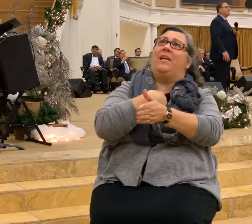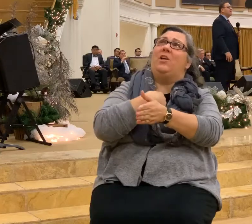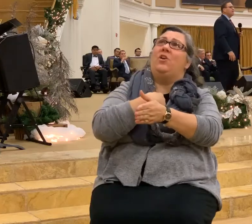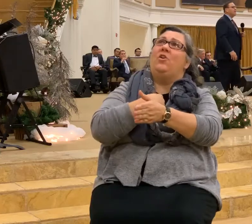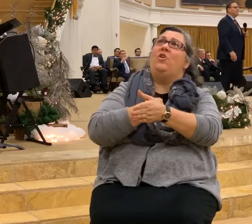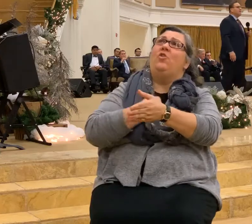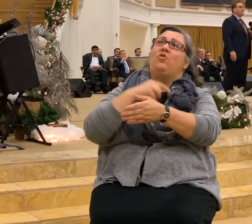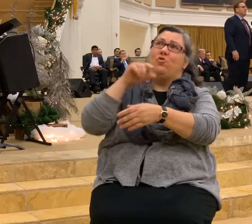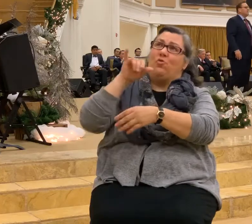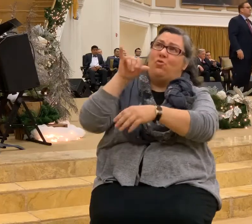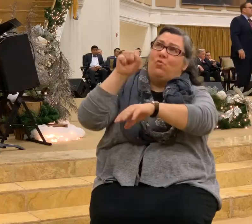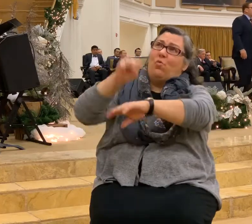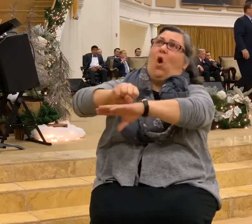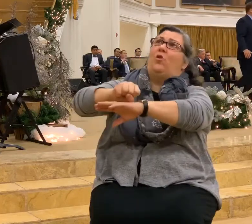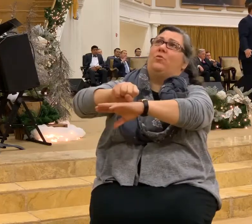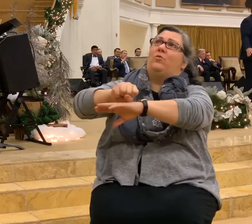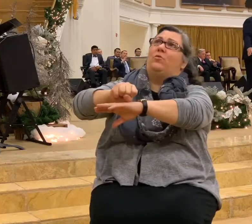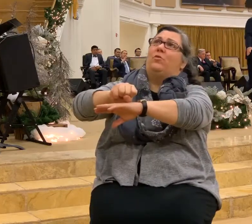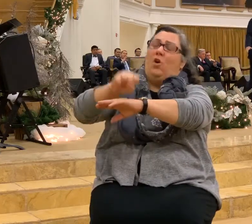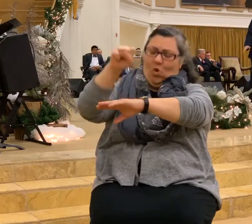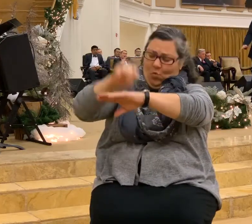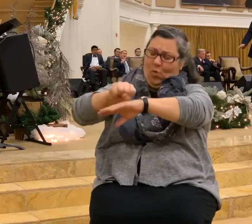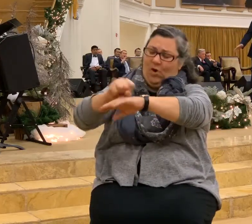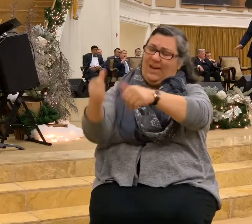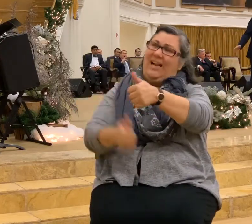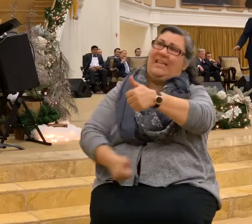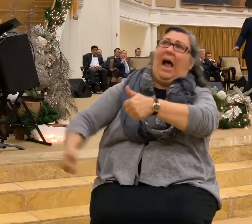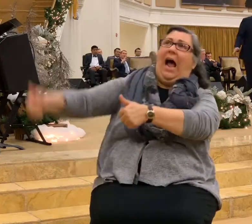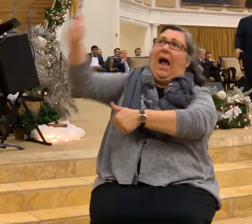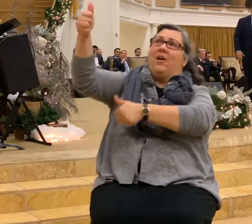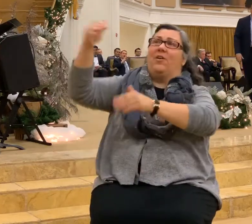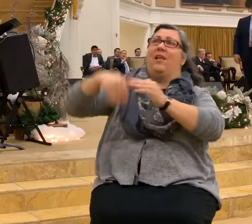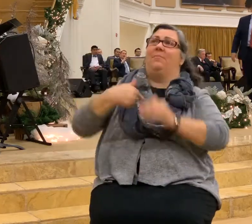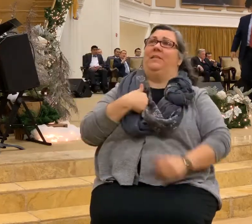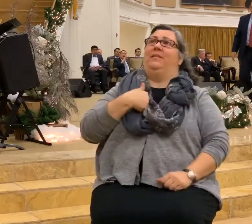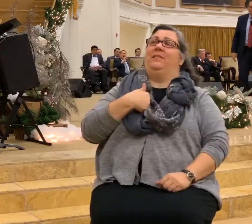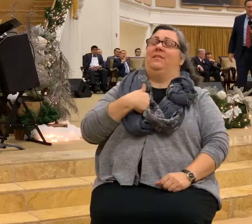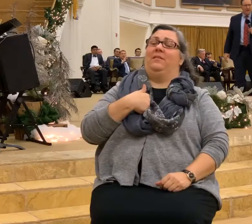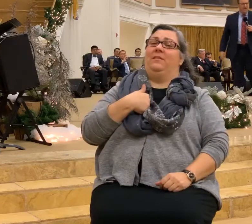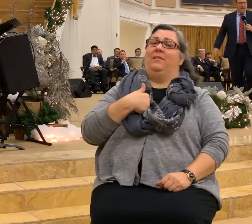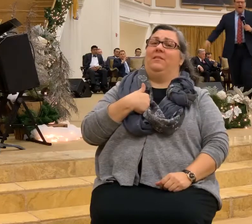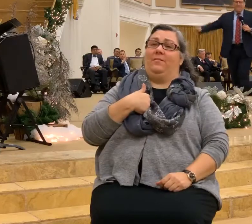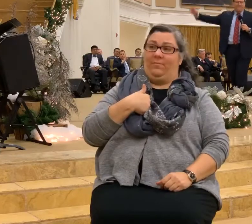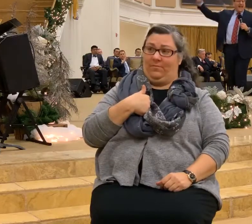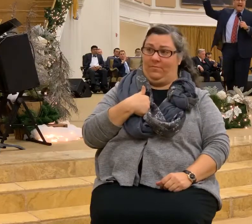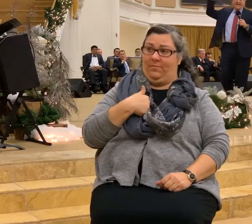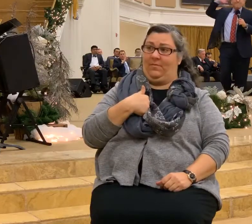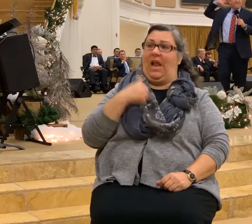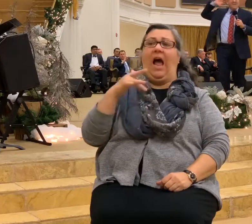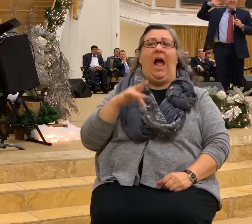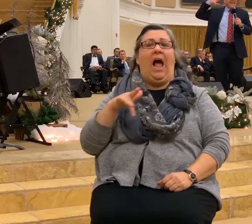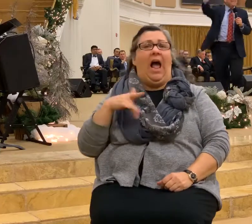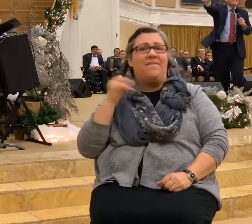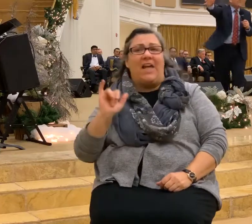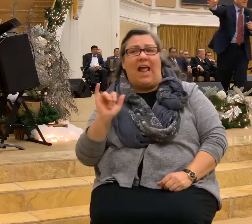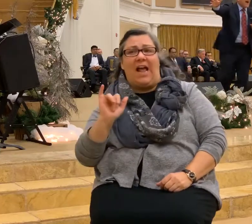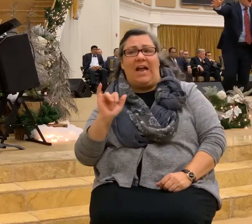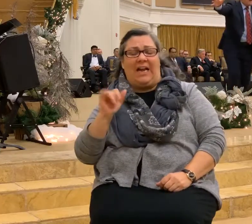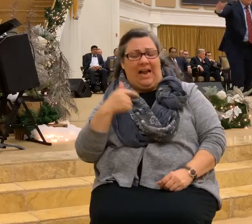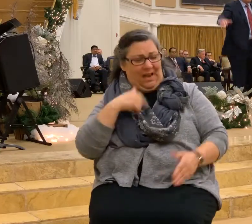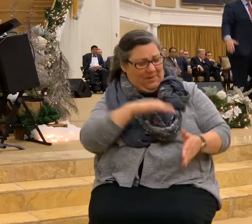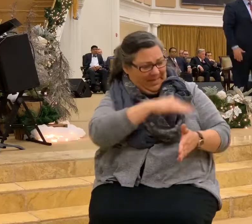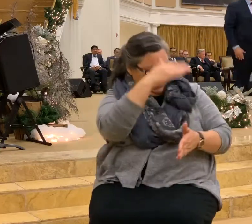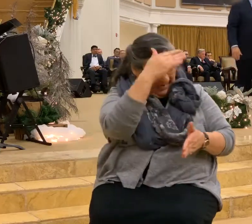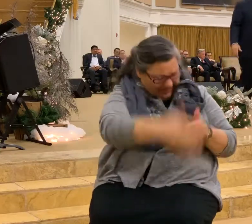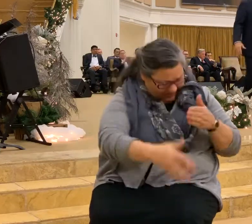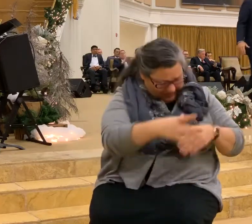rock that is higher than I. I feel like I'm at the ends of the